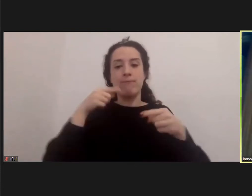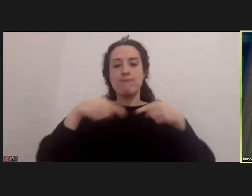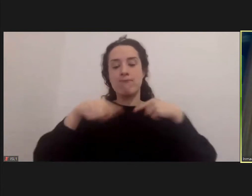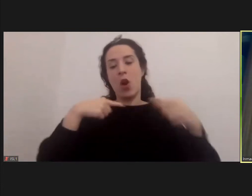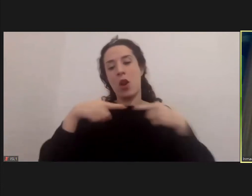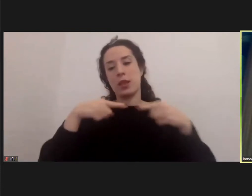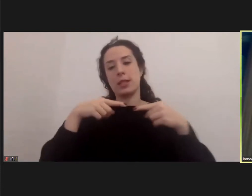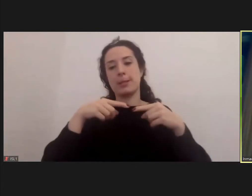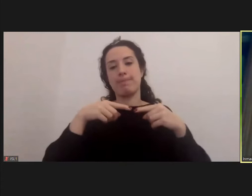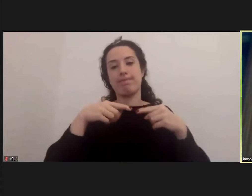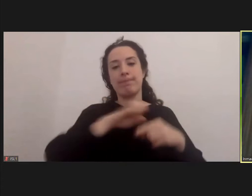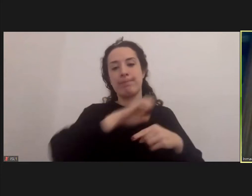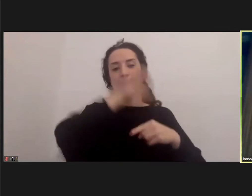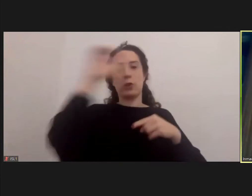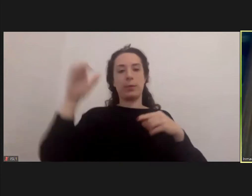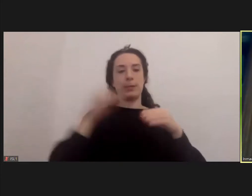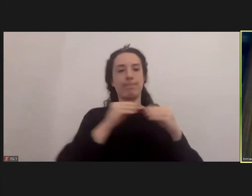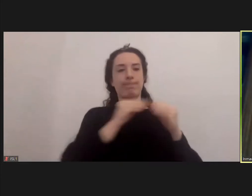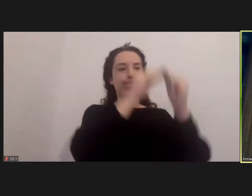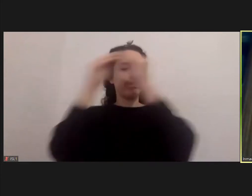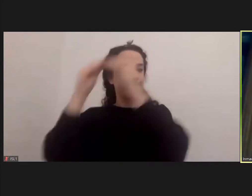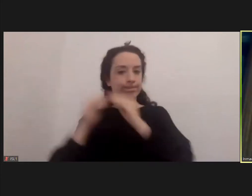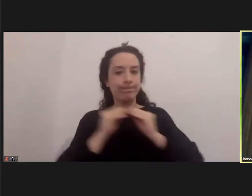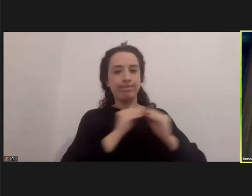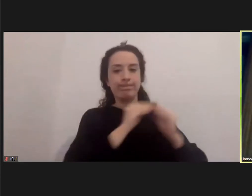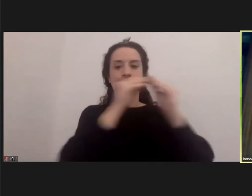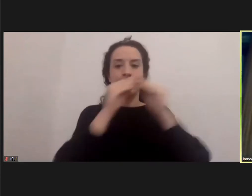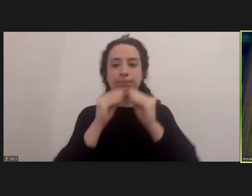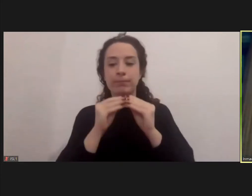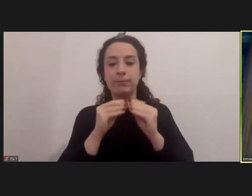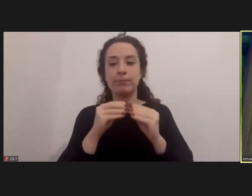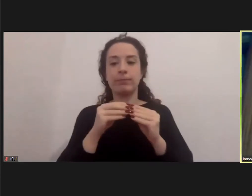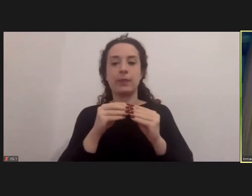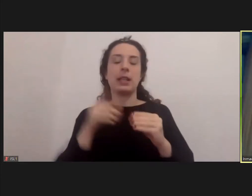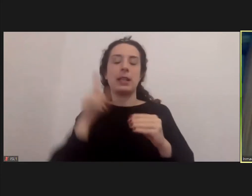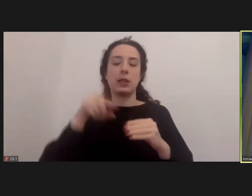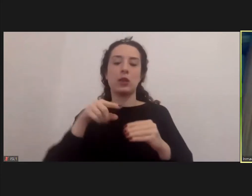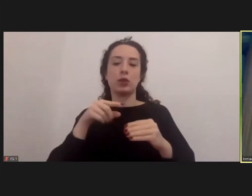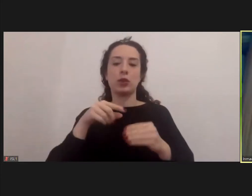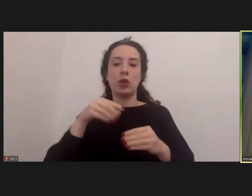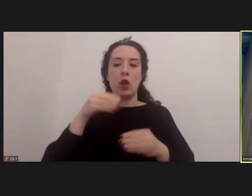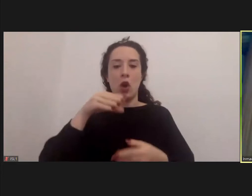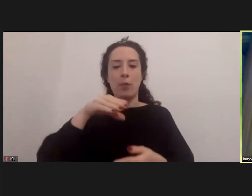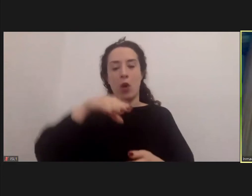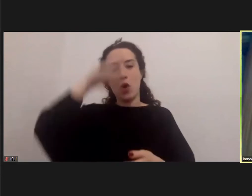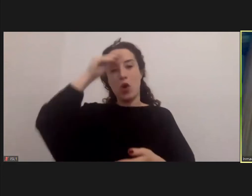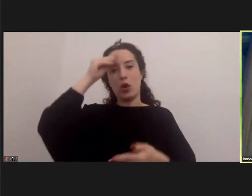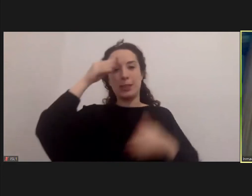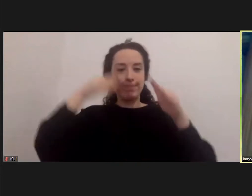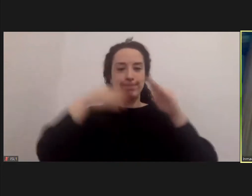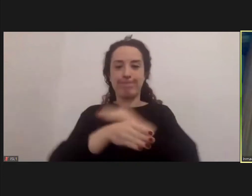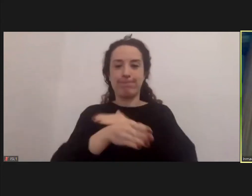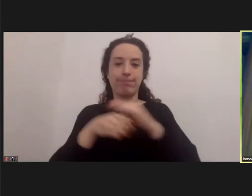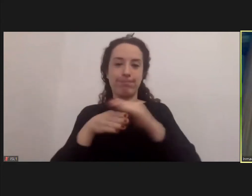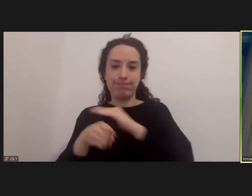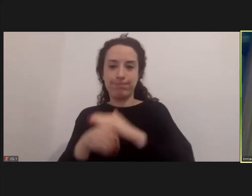the Union and facilitate access to knowledge. The intention is really to have a place